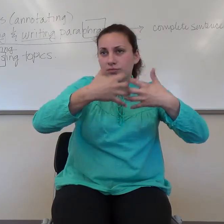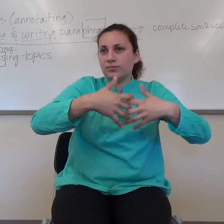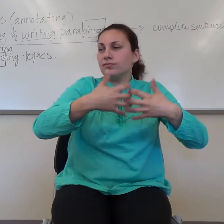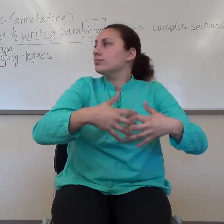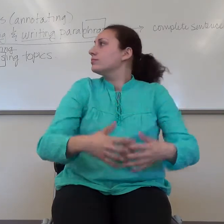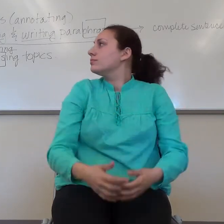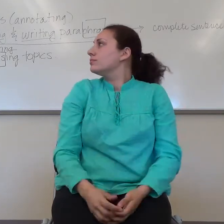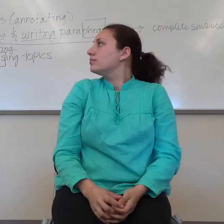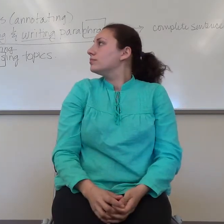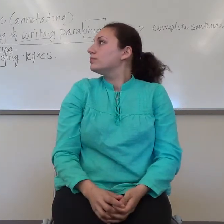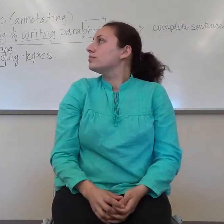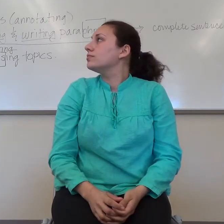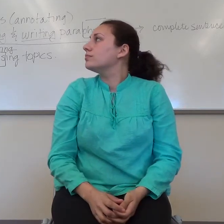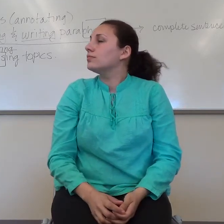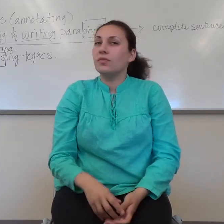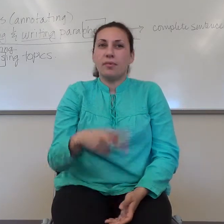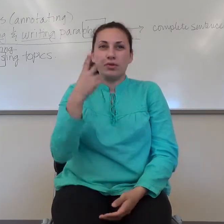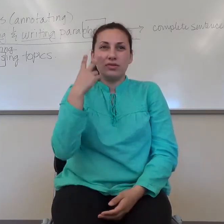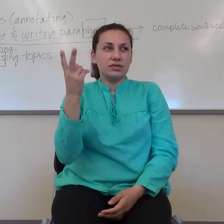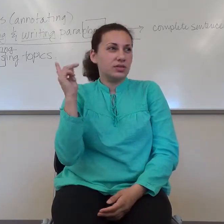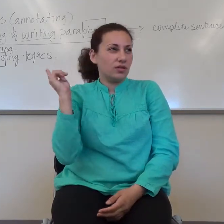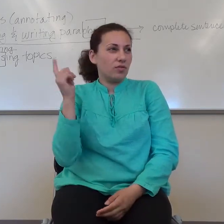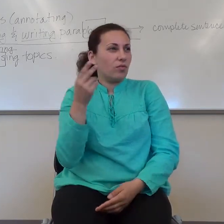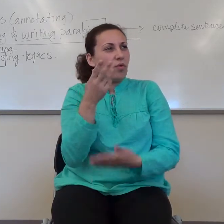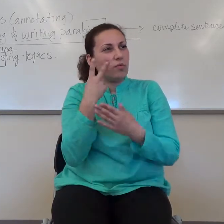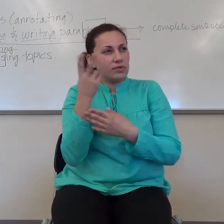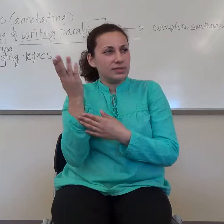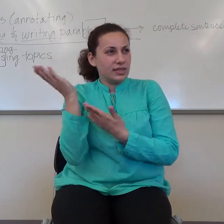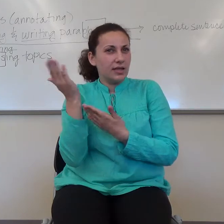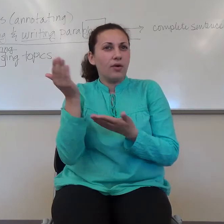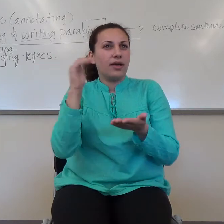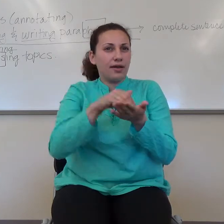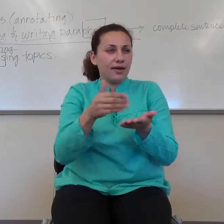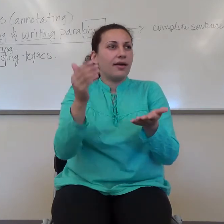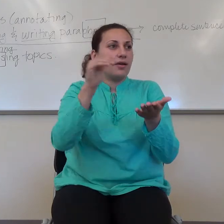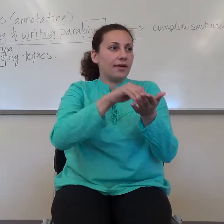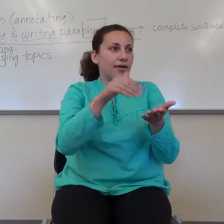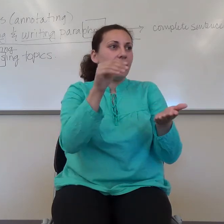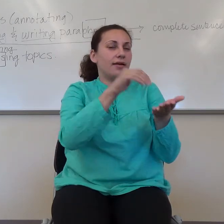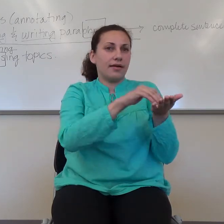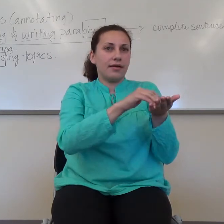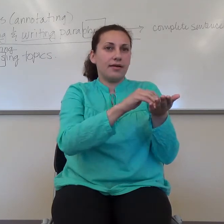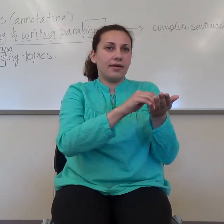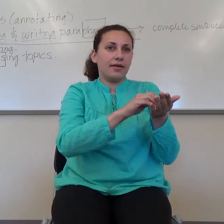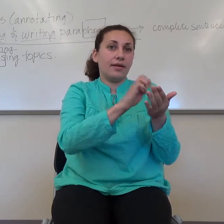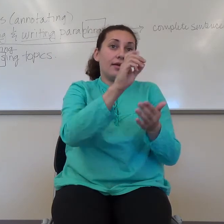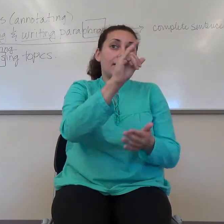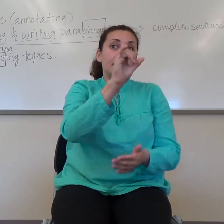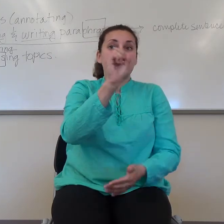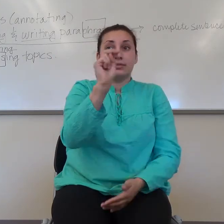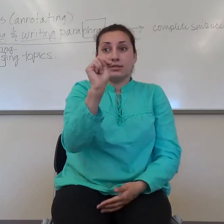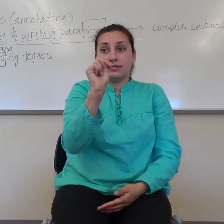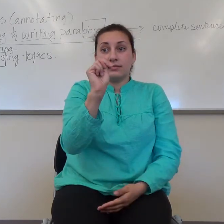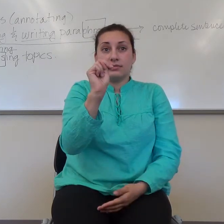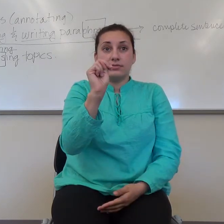then we go through it and say, what do we see repeated? Obviously, Edison, Edison,